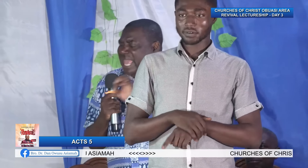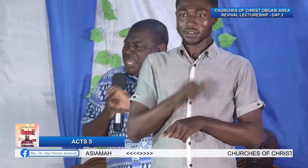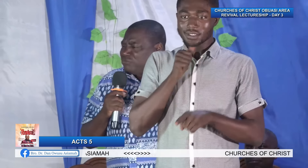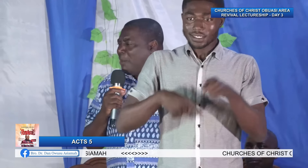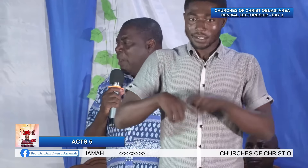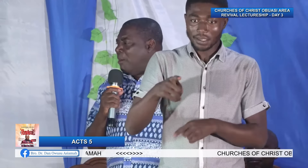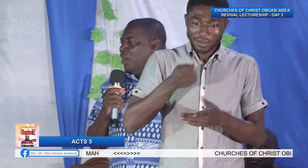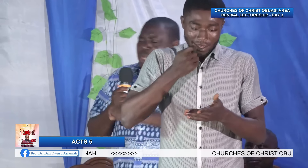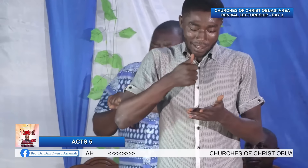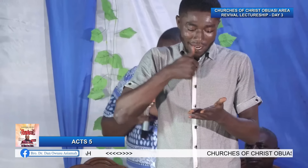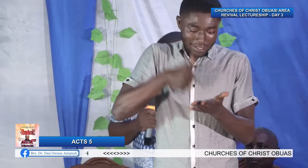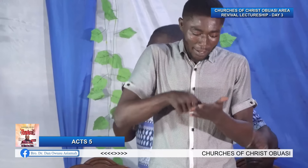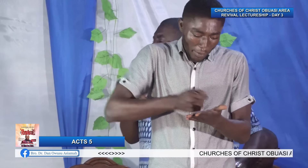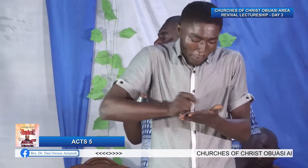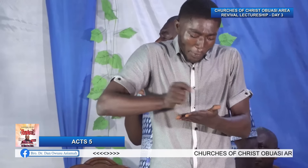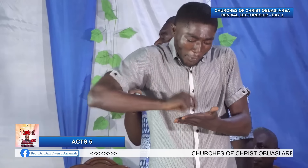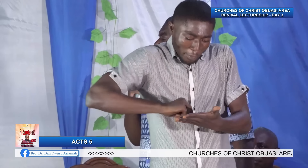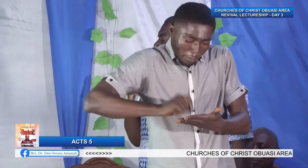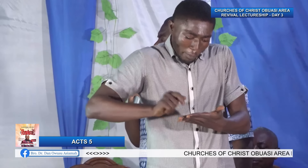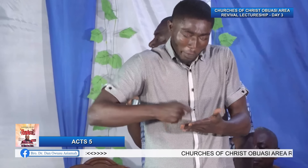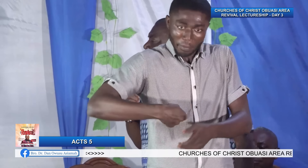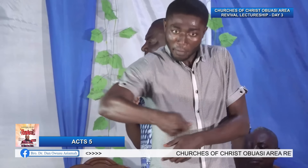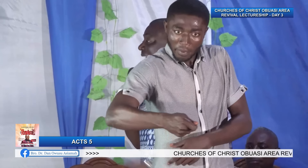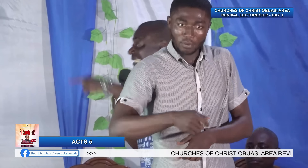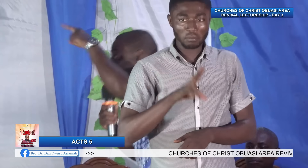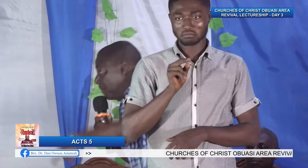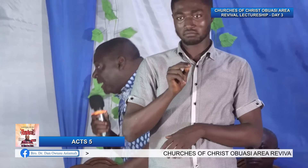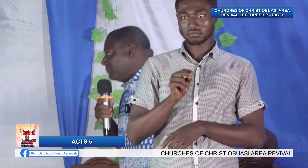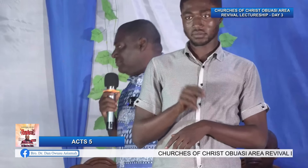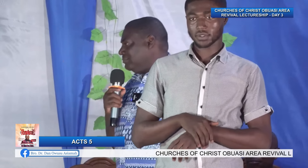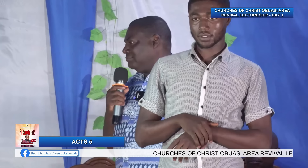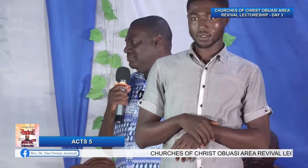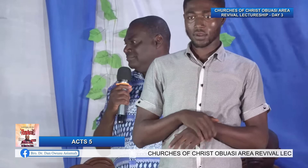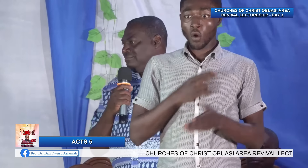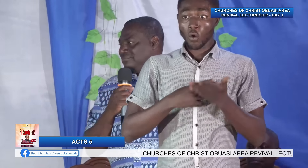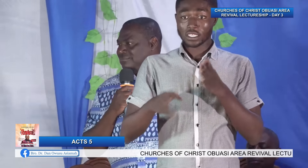lete enye choma awomo hokuku kuomu enye badia sikenibre